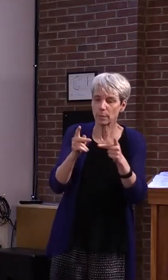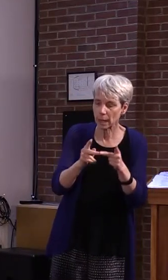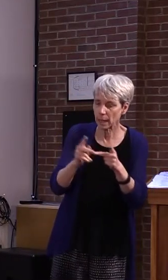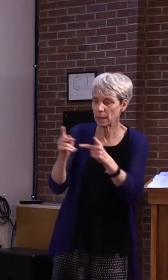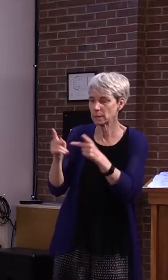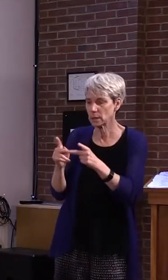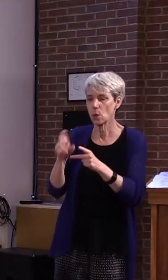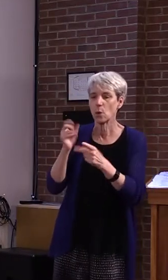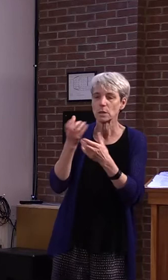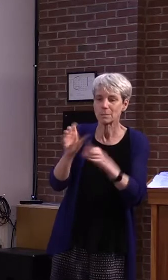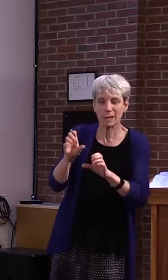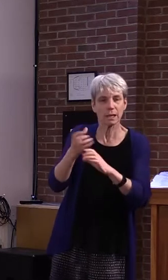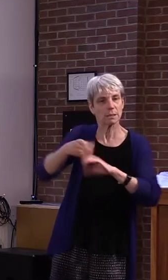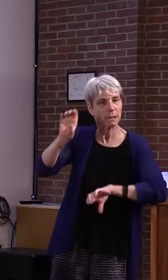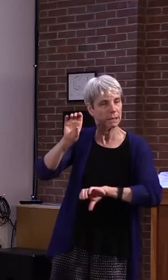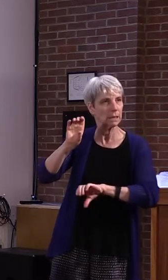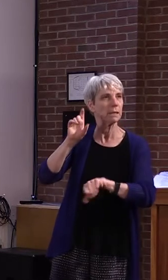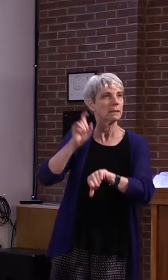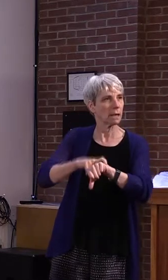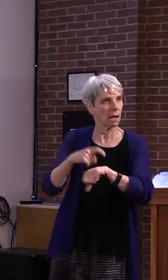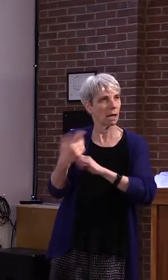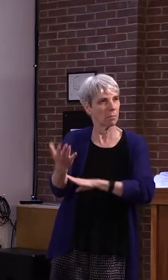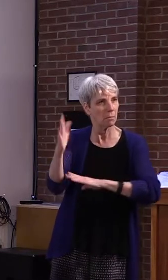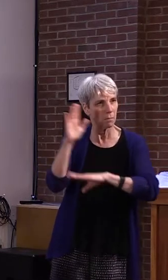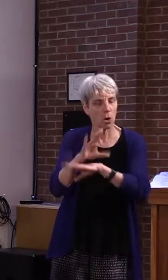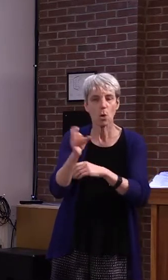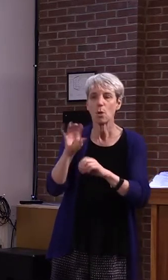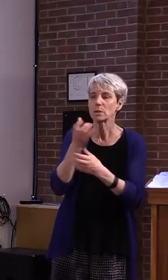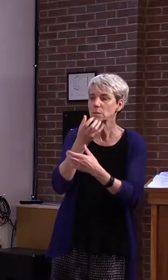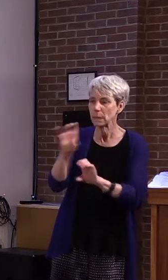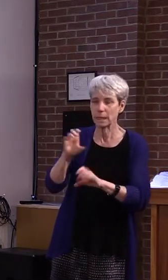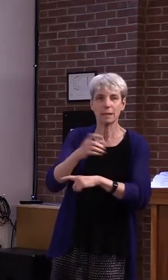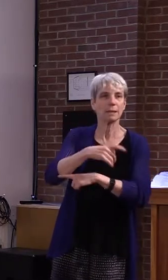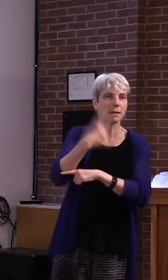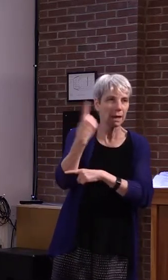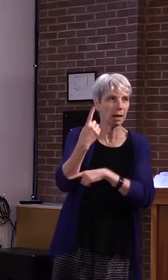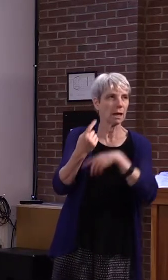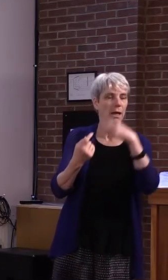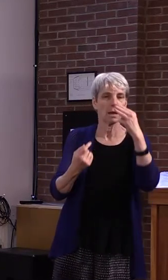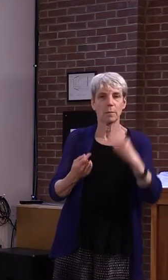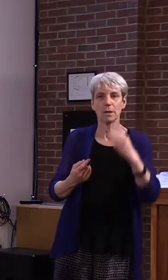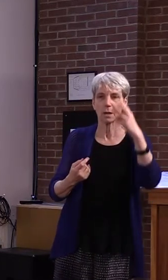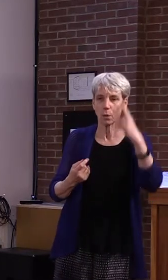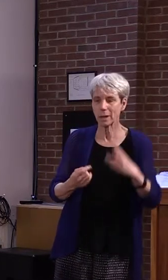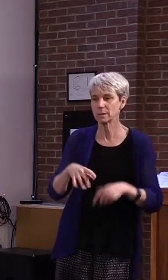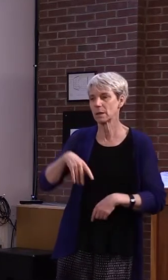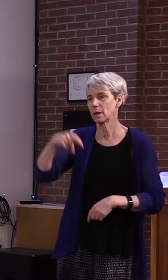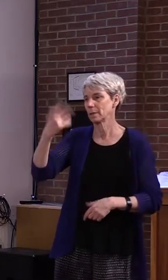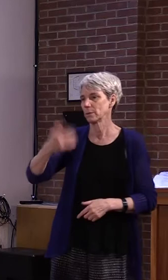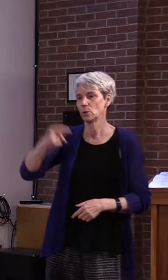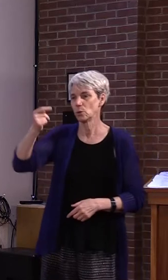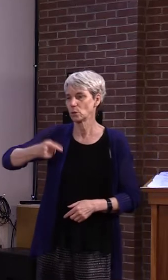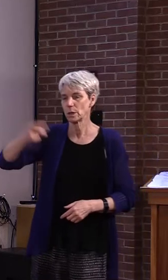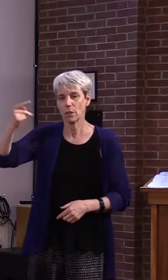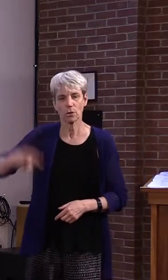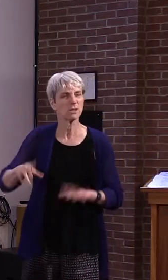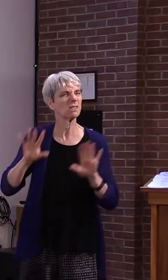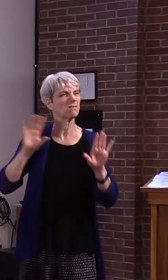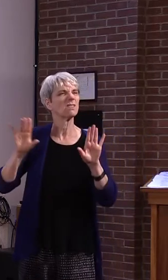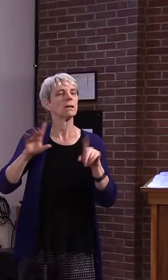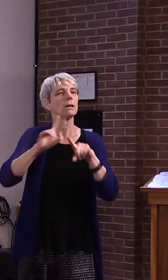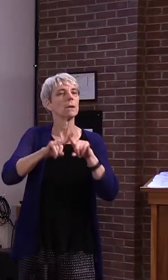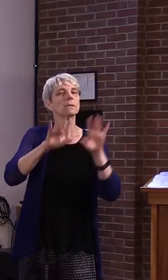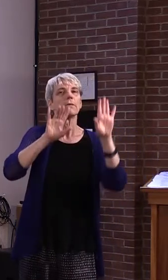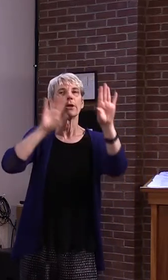different kids will be coming on different days because of the way that the schools are handling their hybrid